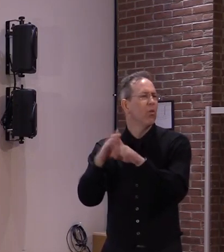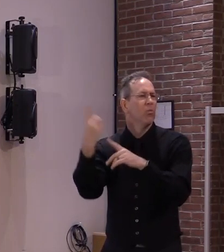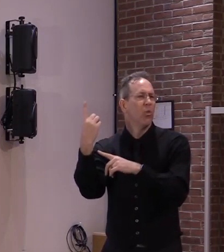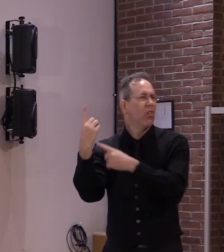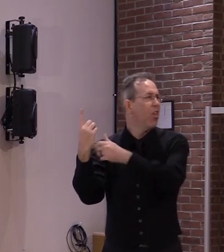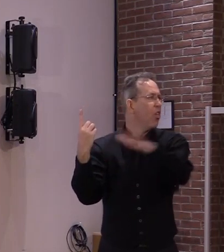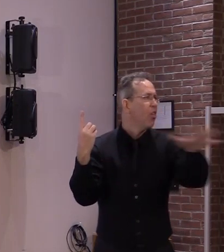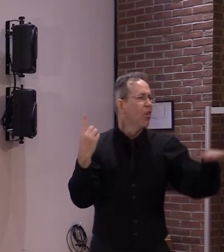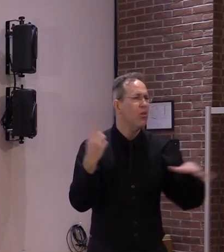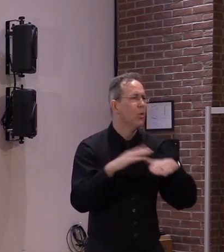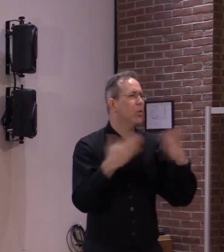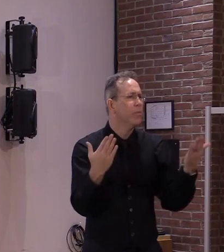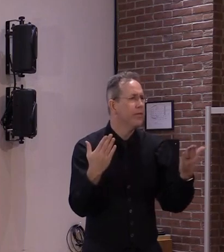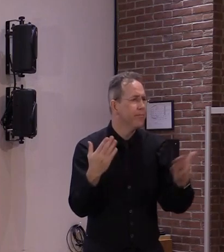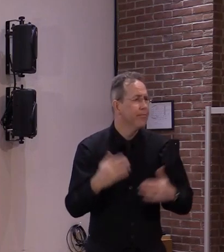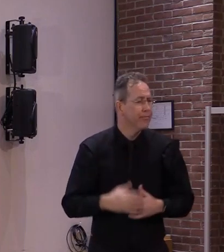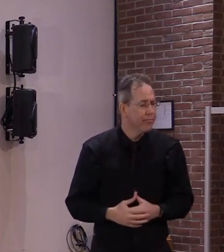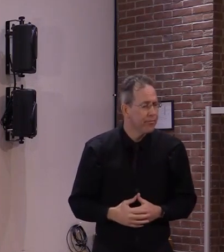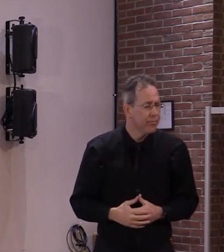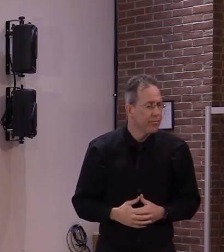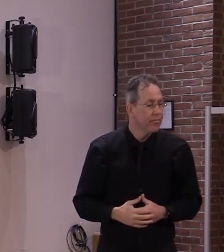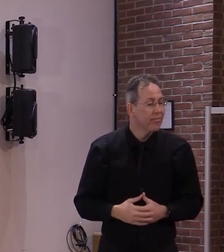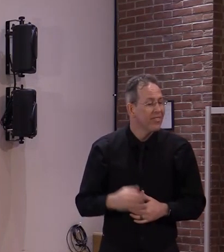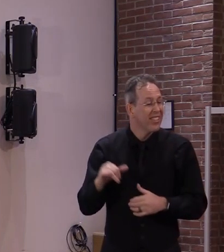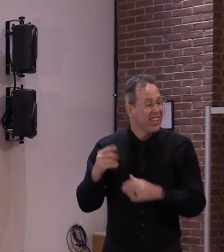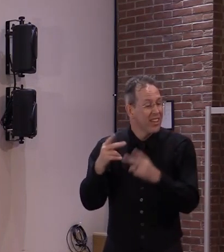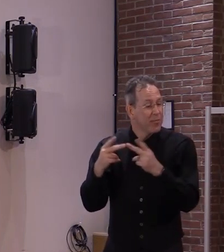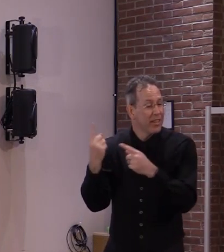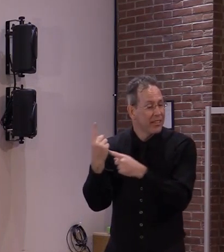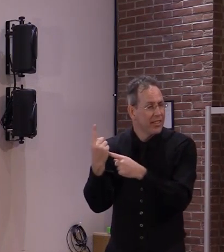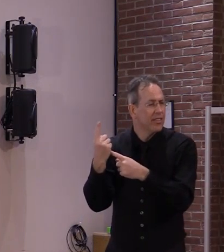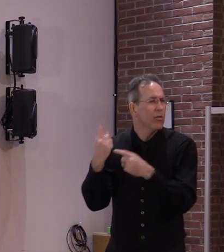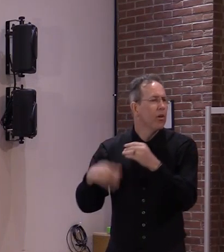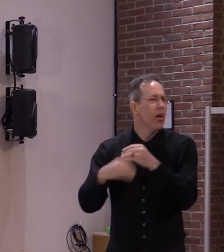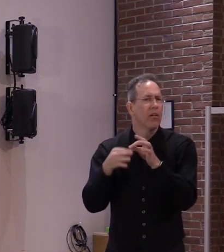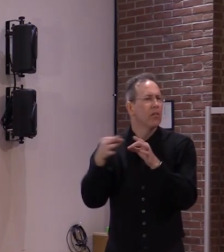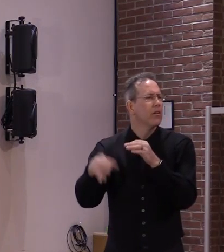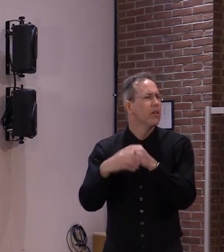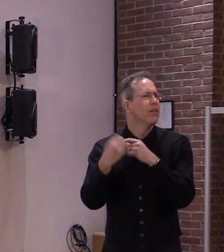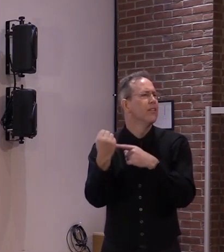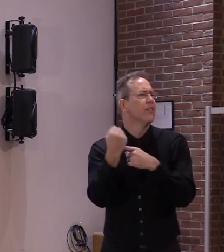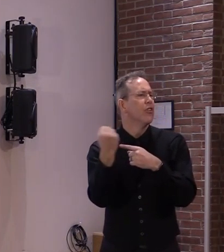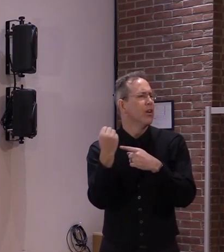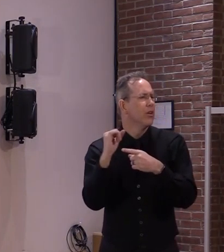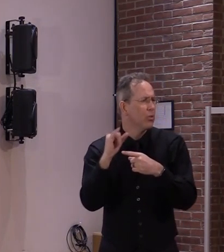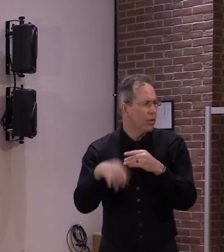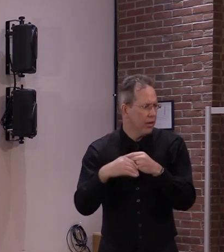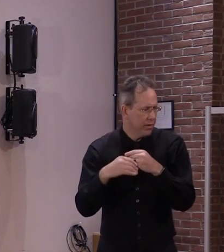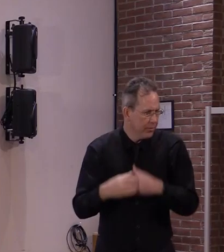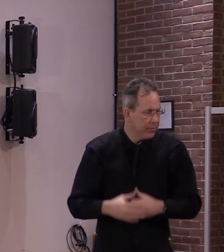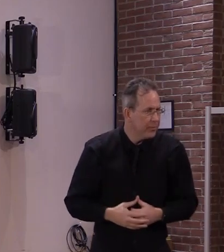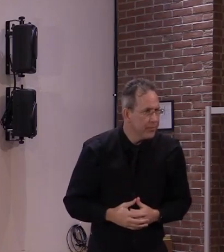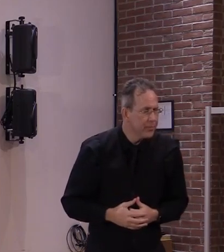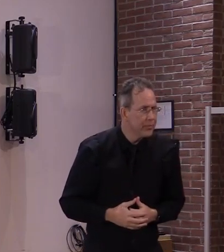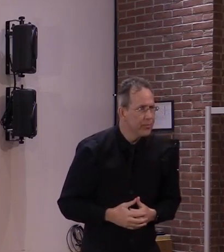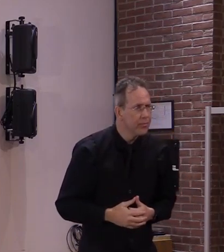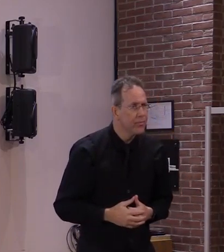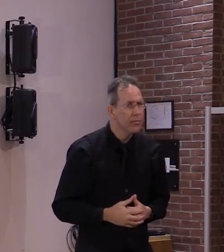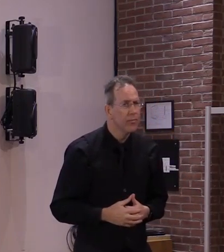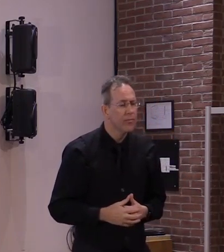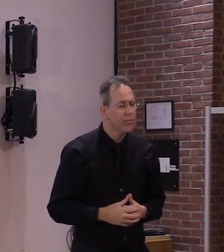Okay, and while I have you, so how far out are you making an appointment for the 70 plus people? People who call today, get an